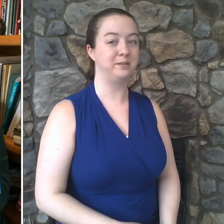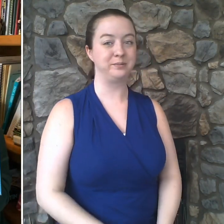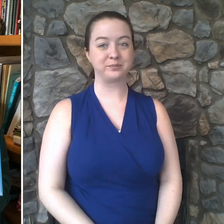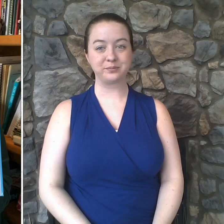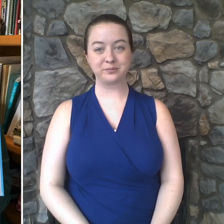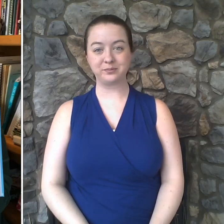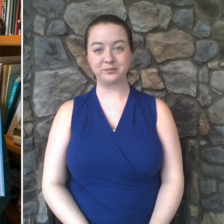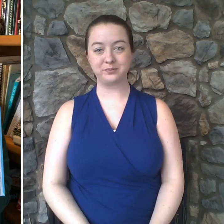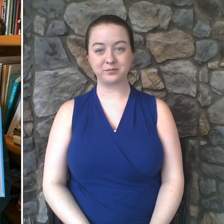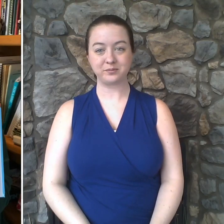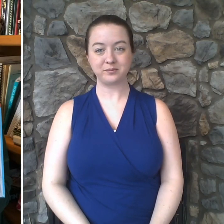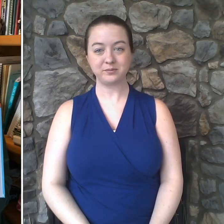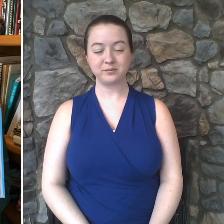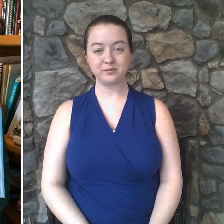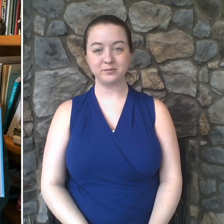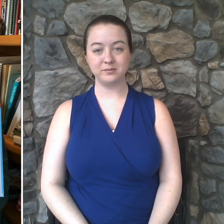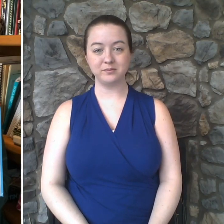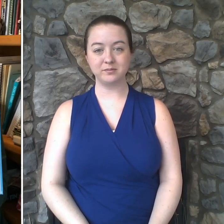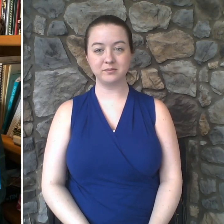cried.